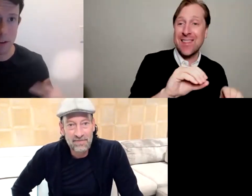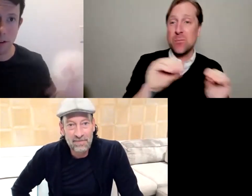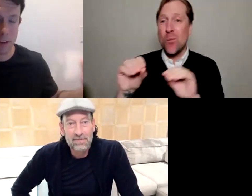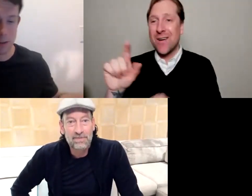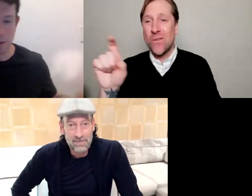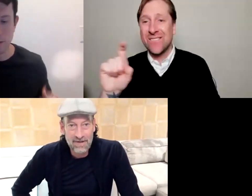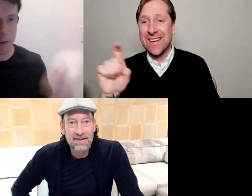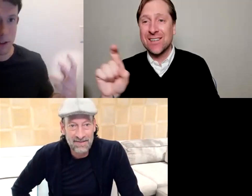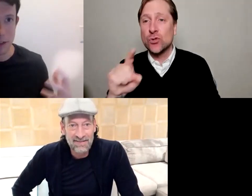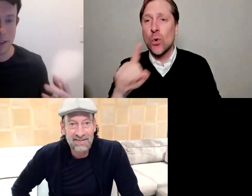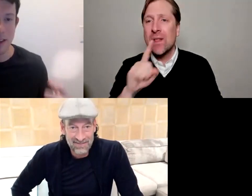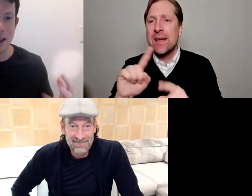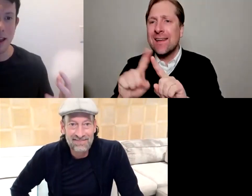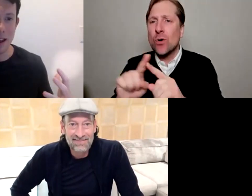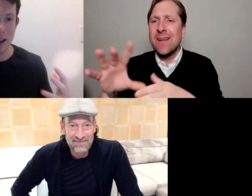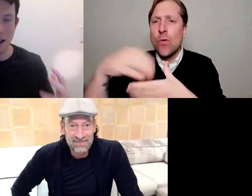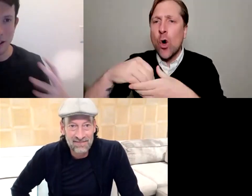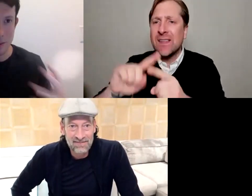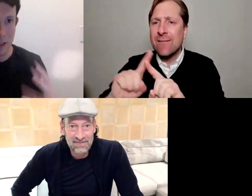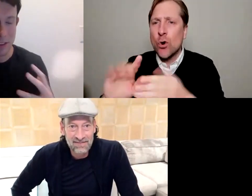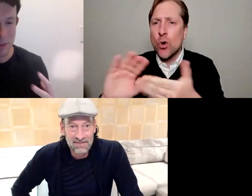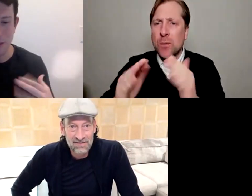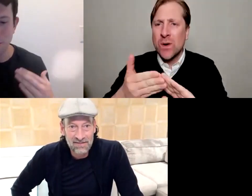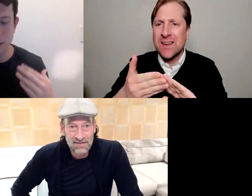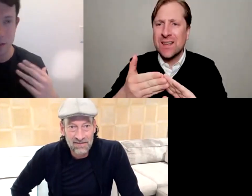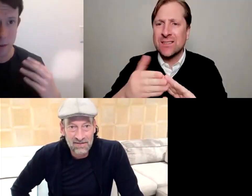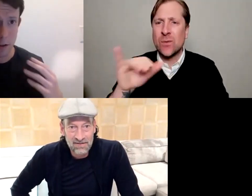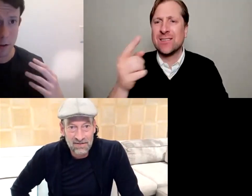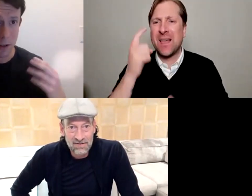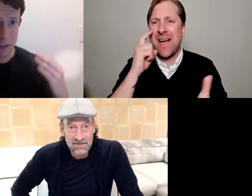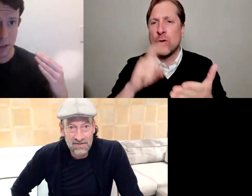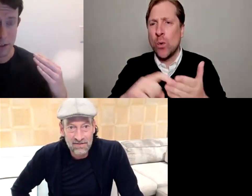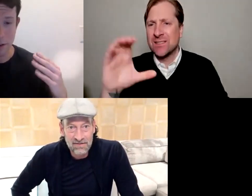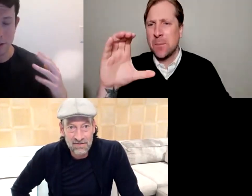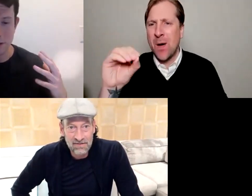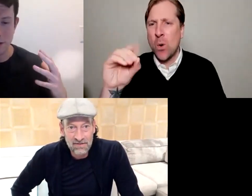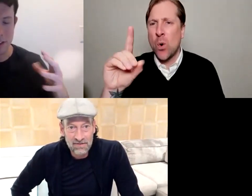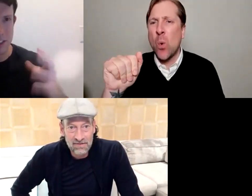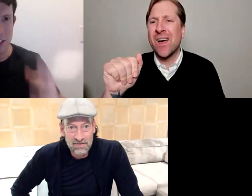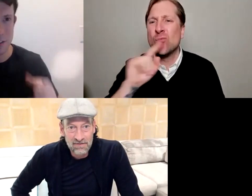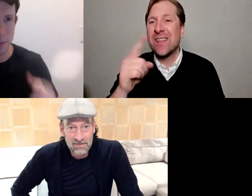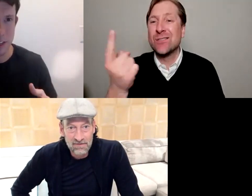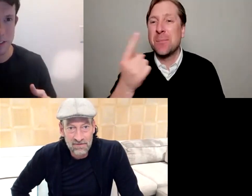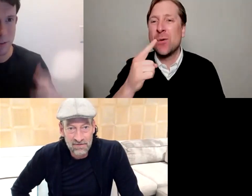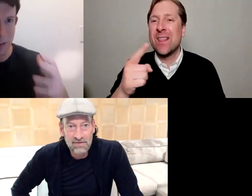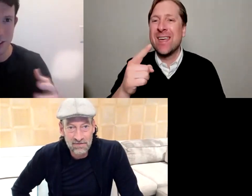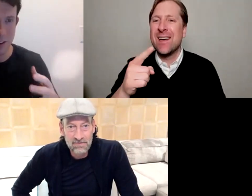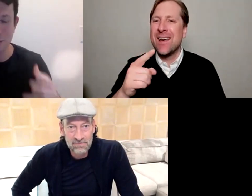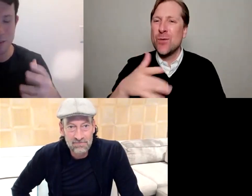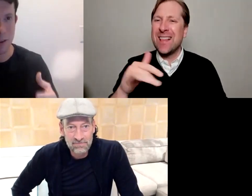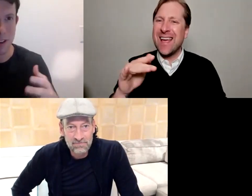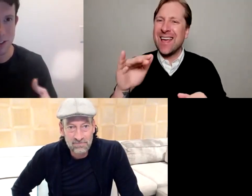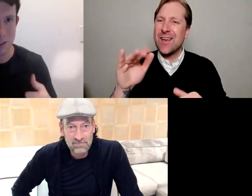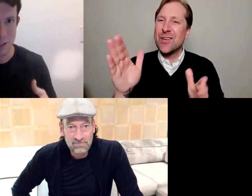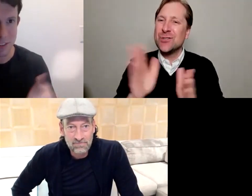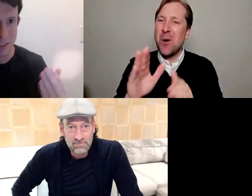been in all these sort of communities. And something I've really noticed about Coda is that, you know, there's such a sense of place. You feel like you're in a